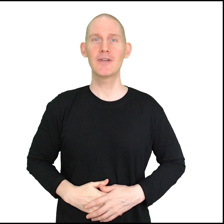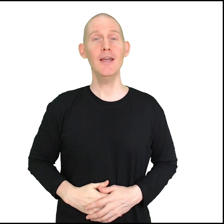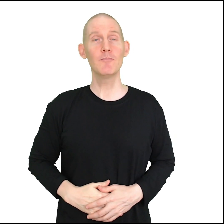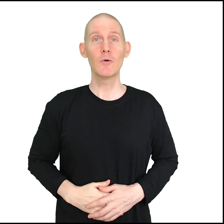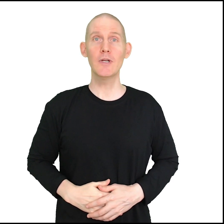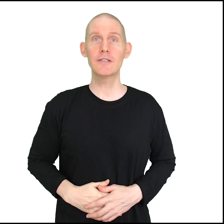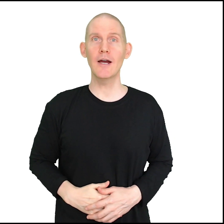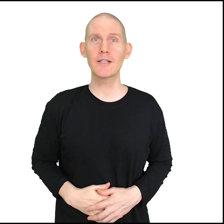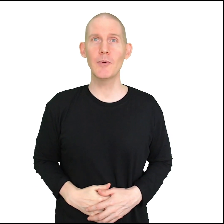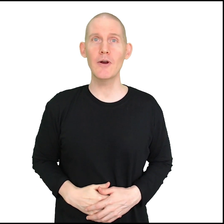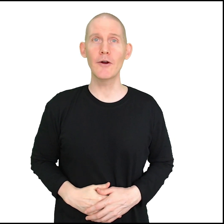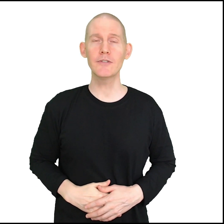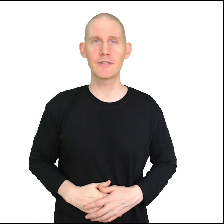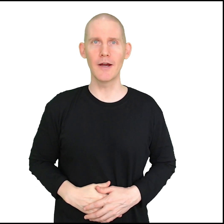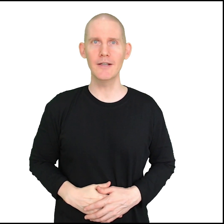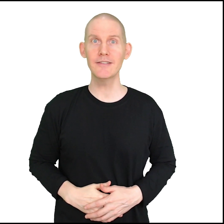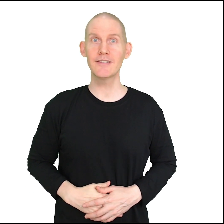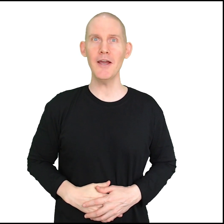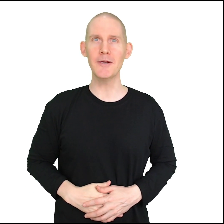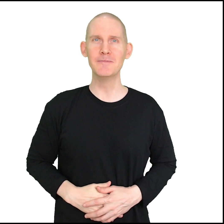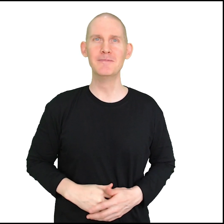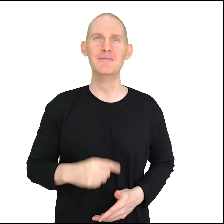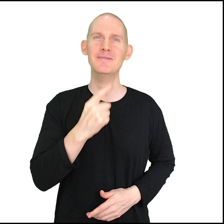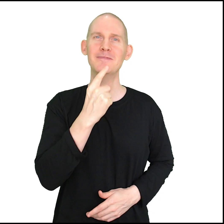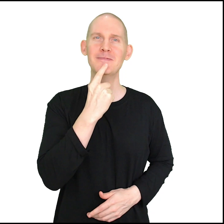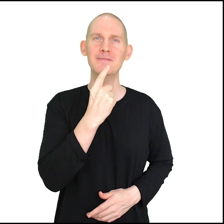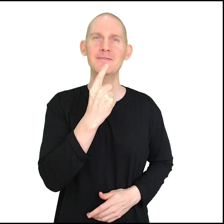Okay, we just talked about how to sign say.